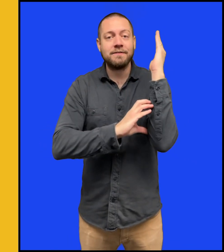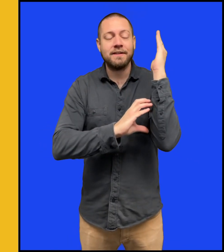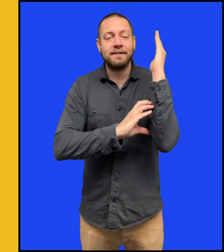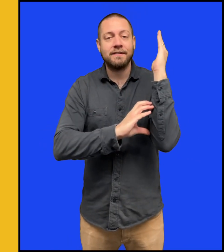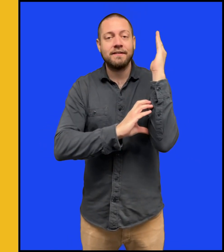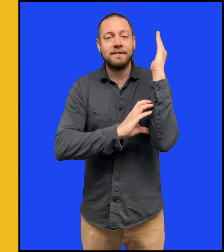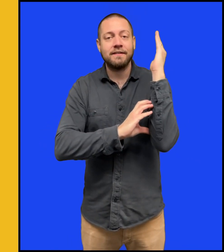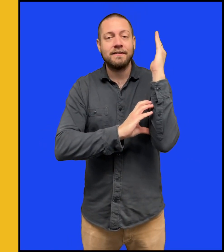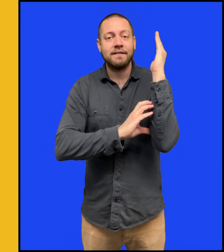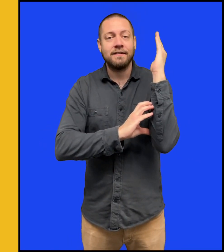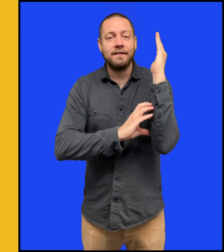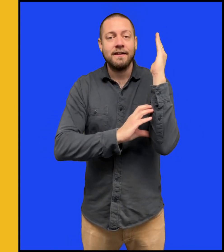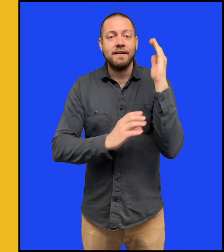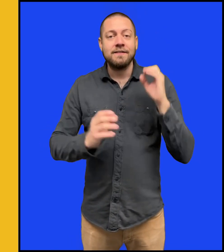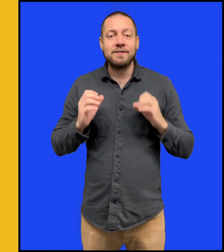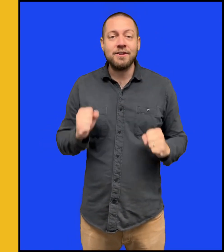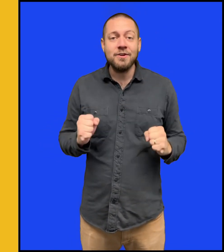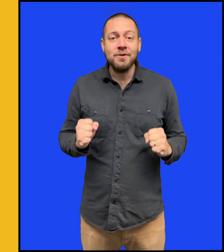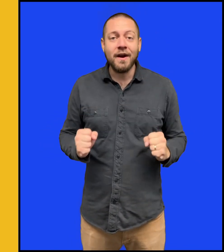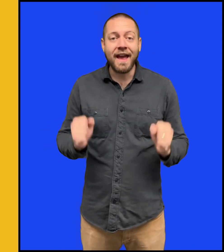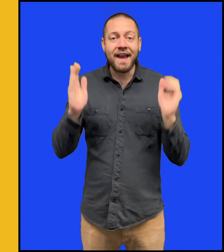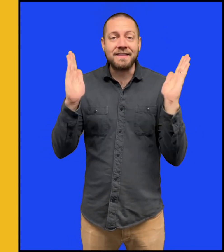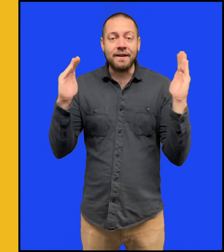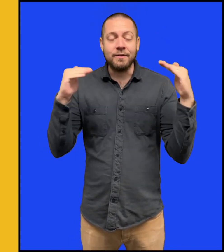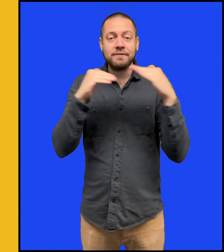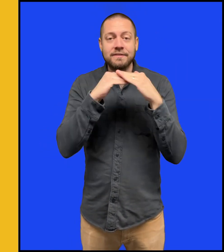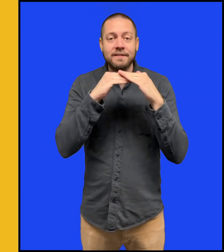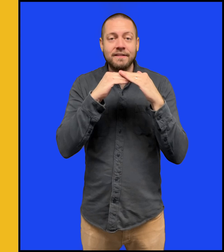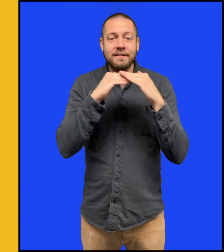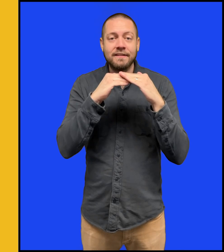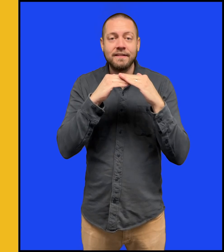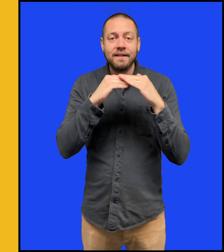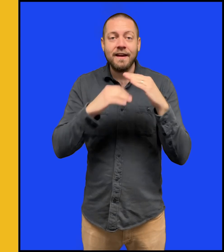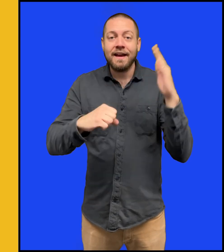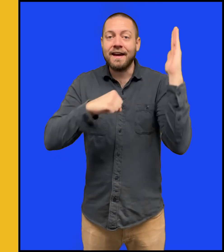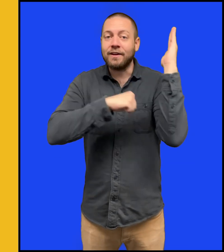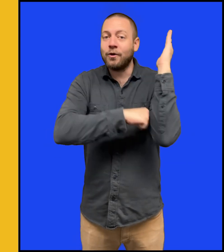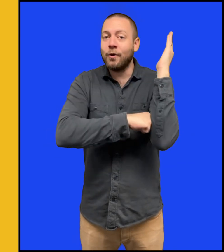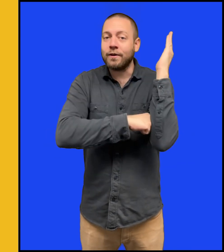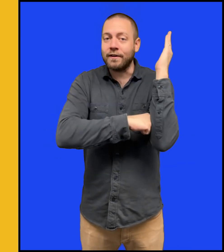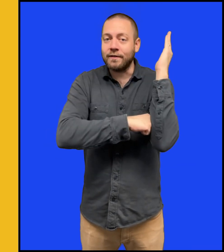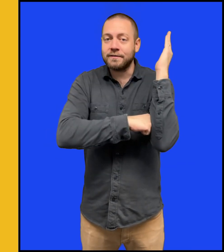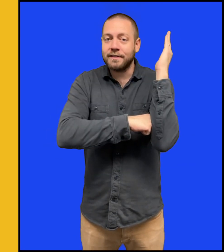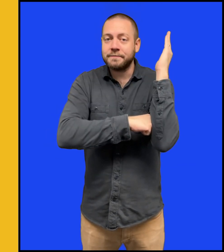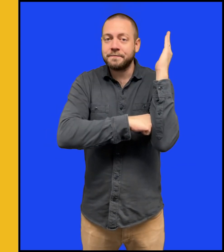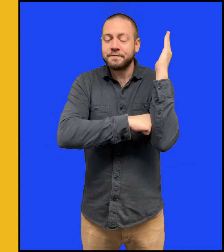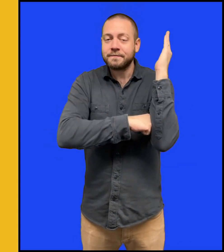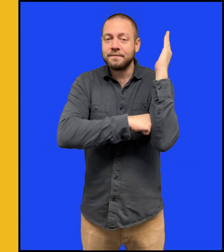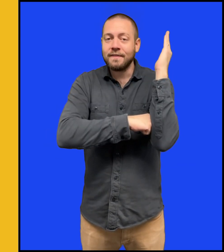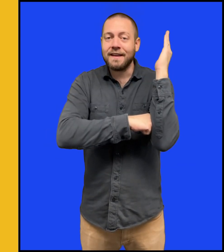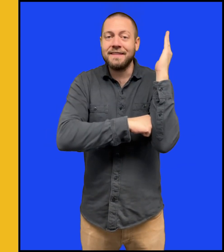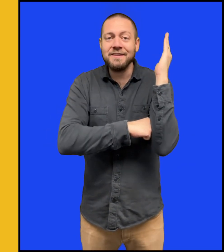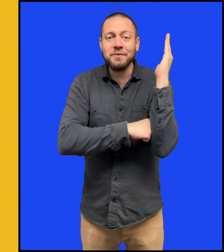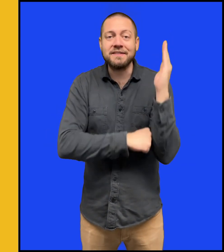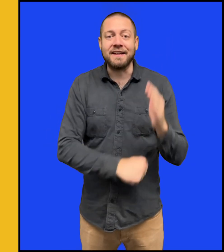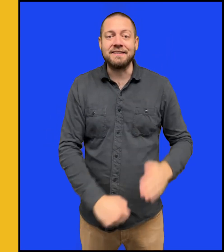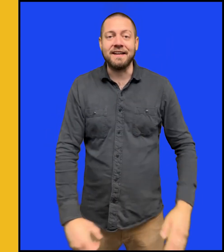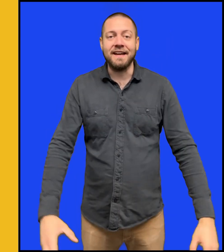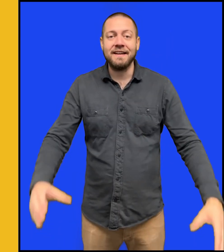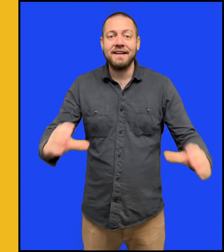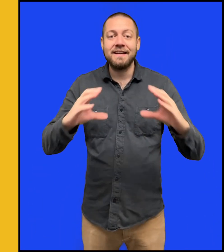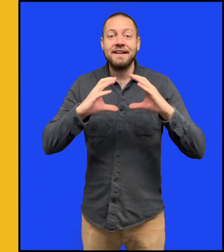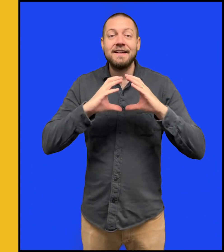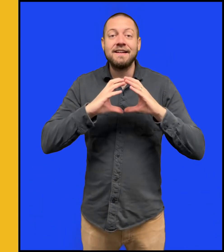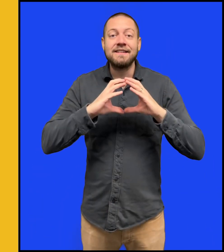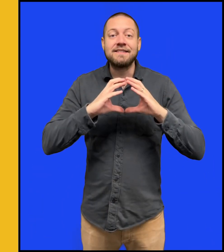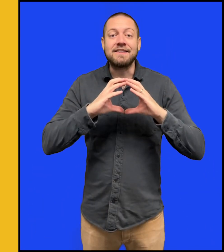half note, 2 1/8 notes, and a quarter note. This one's gonna